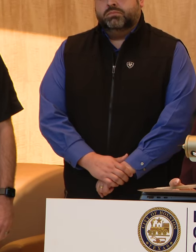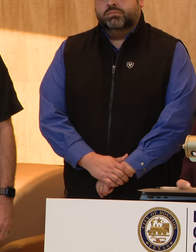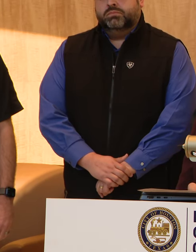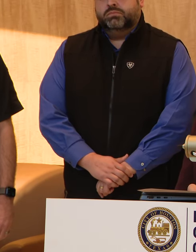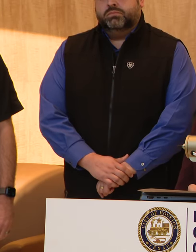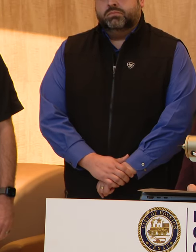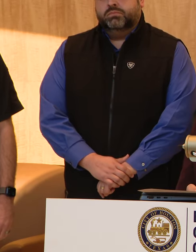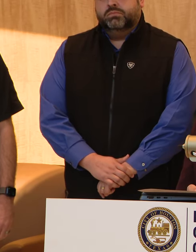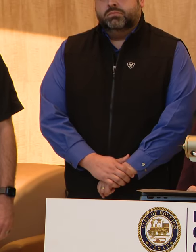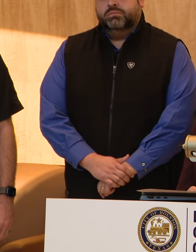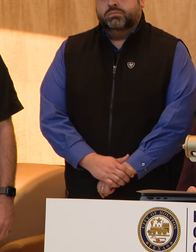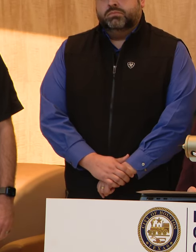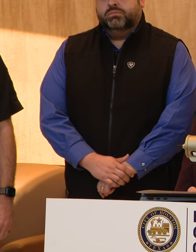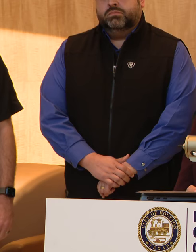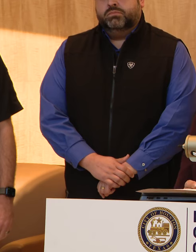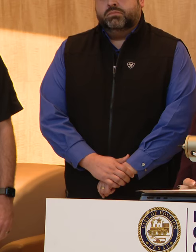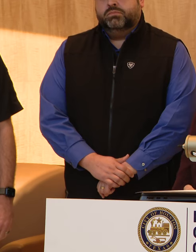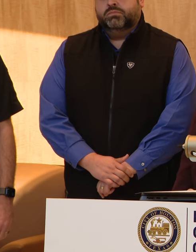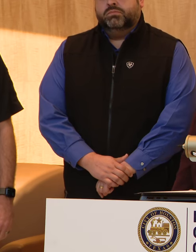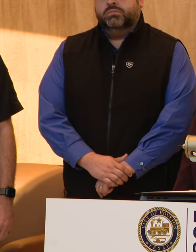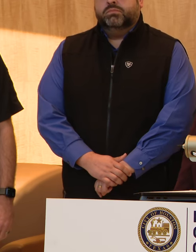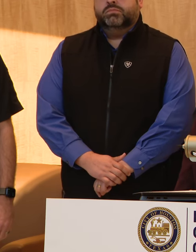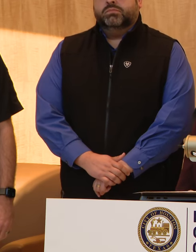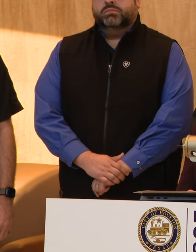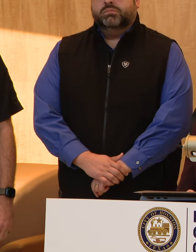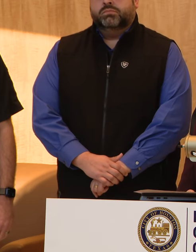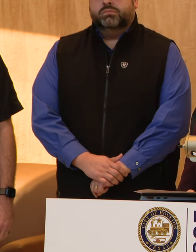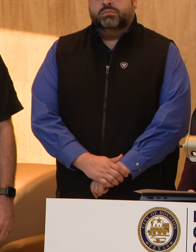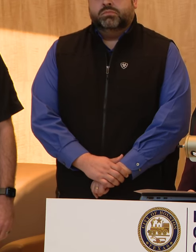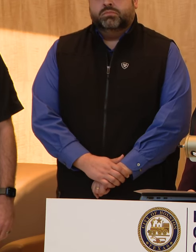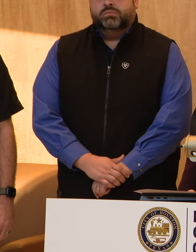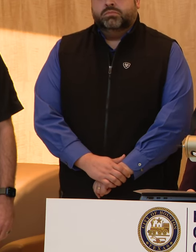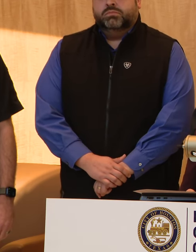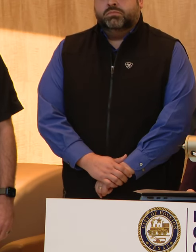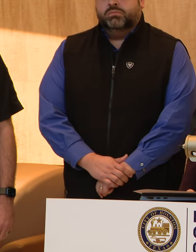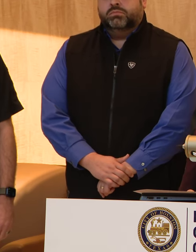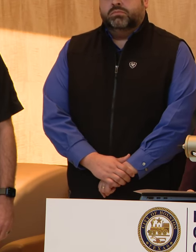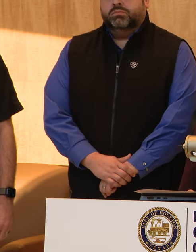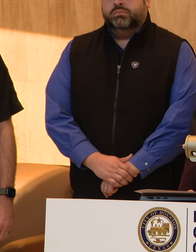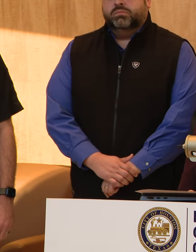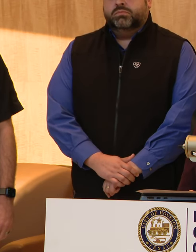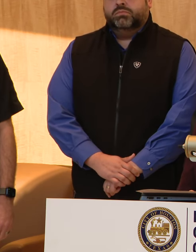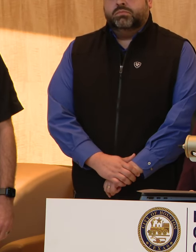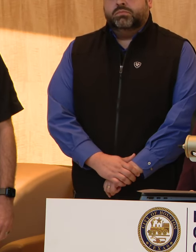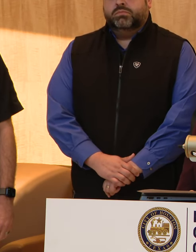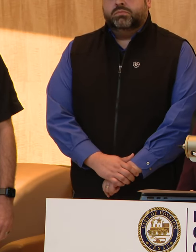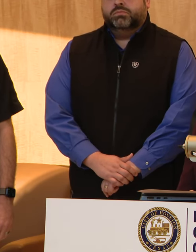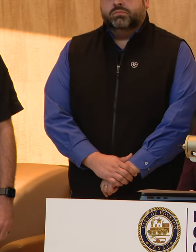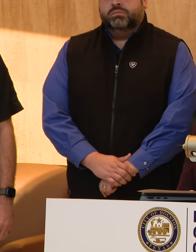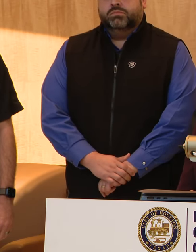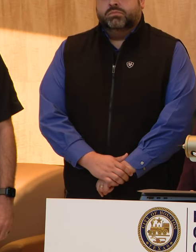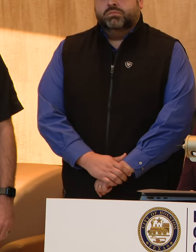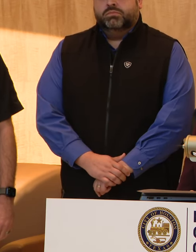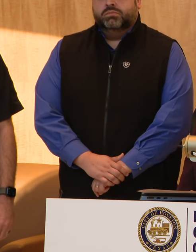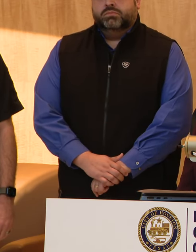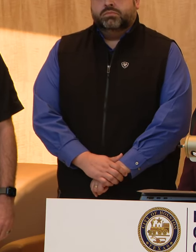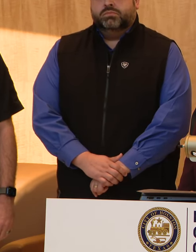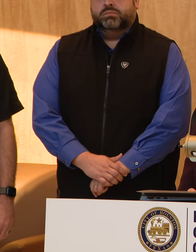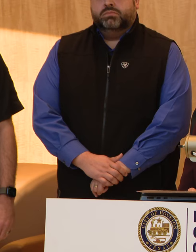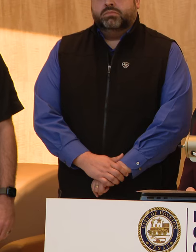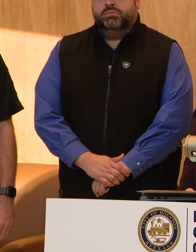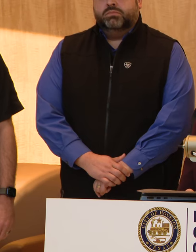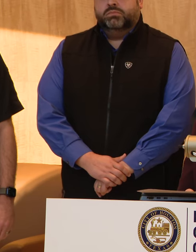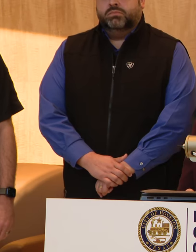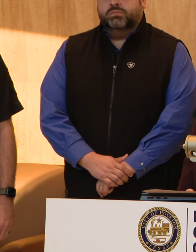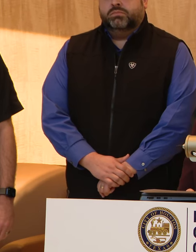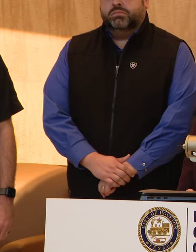su casa. Mantengan sus mascotas dentro de casa todavía, cuiden a sus vecinos, sus familiares, especialmente a los pequeños y a